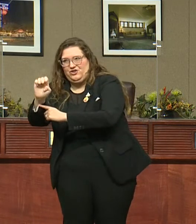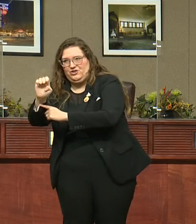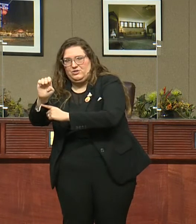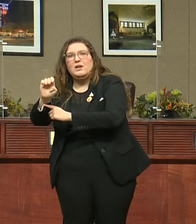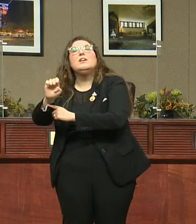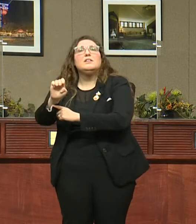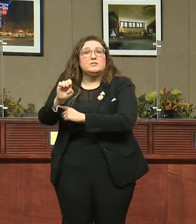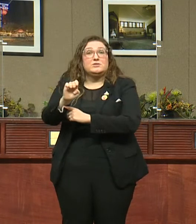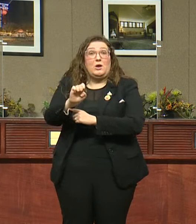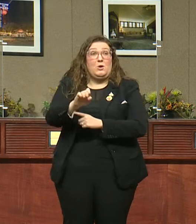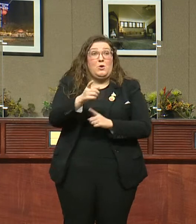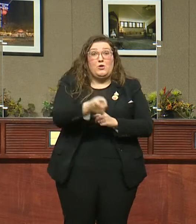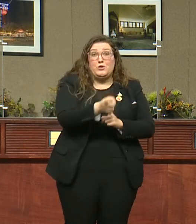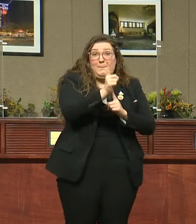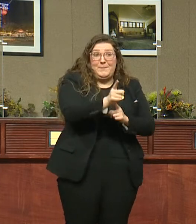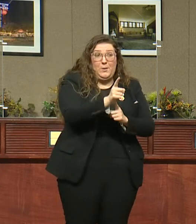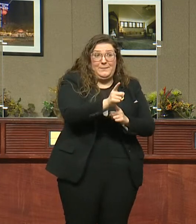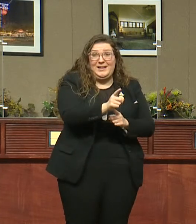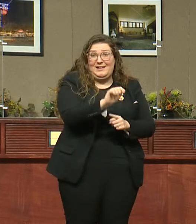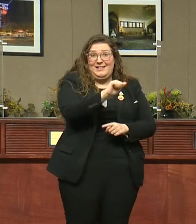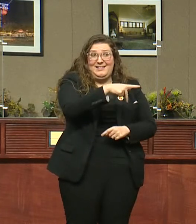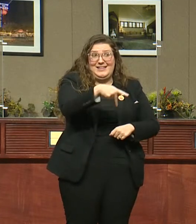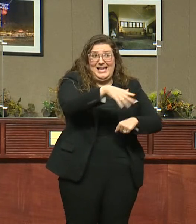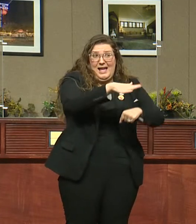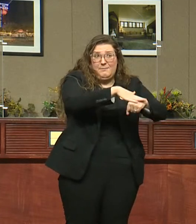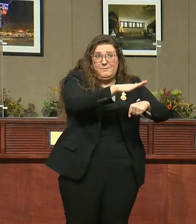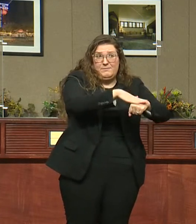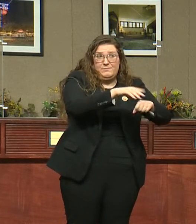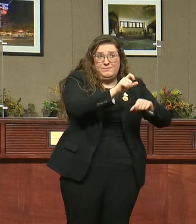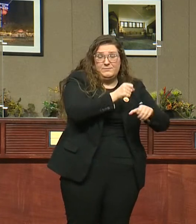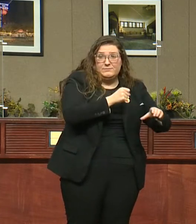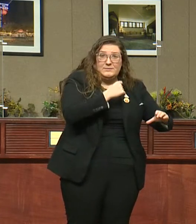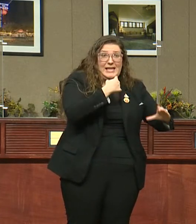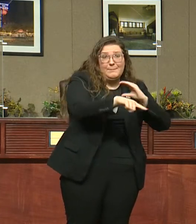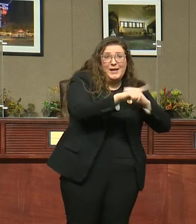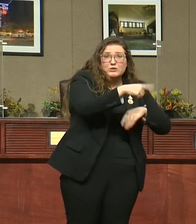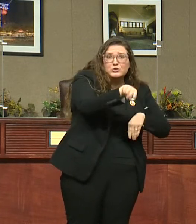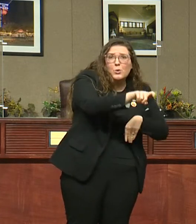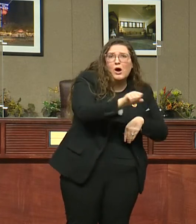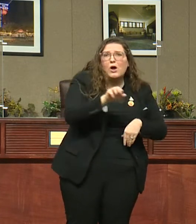feed. With that, any questions that you may have, I will be willing to answer. Thank you.